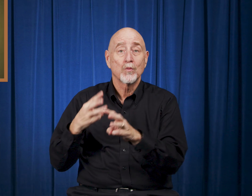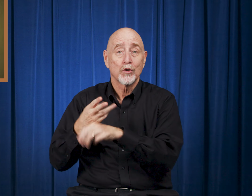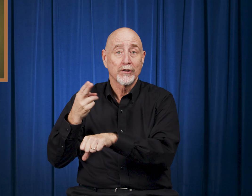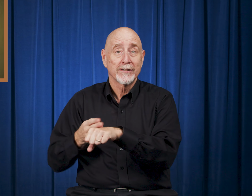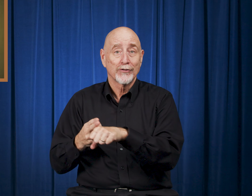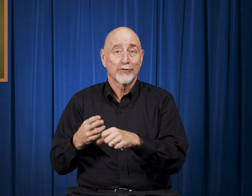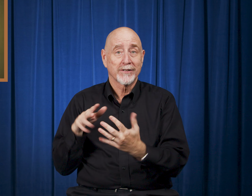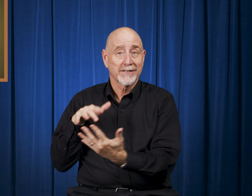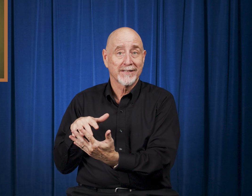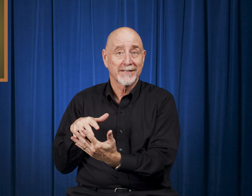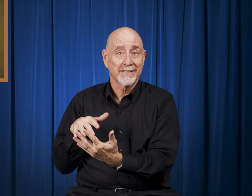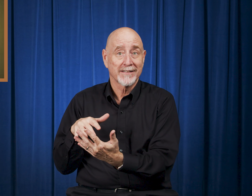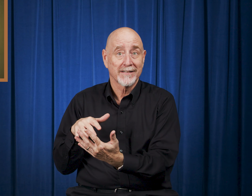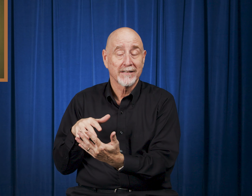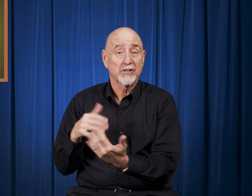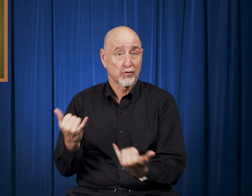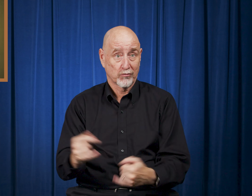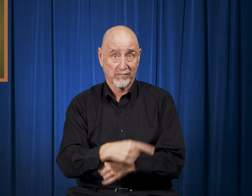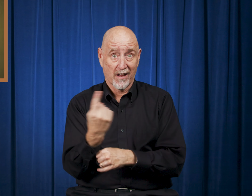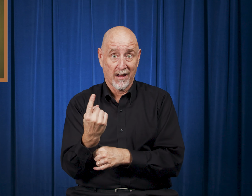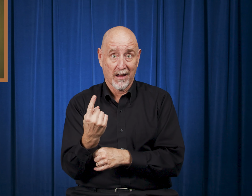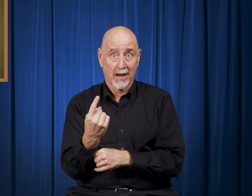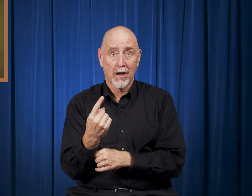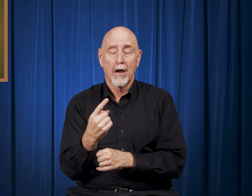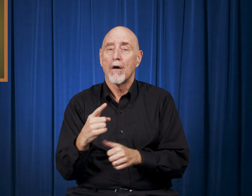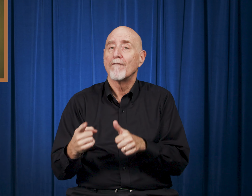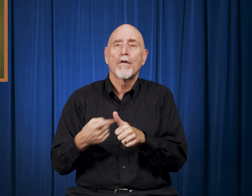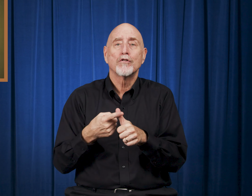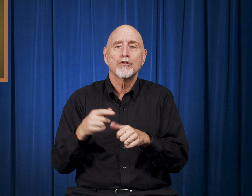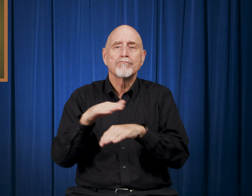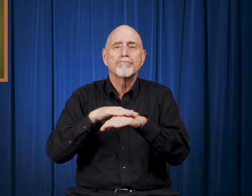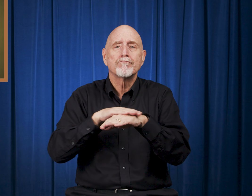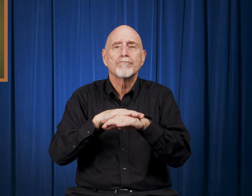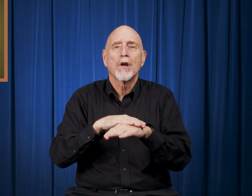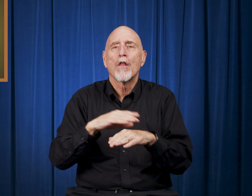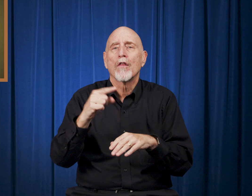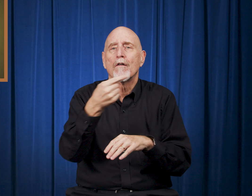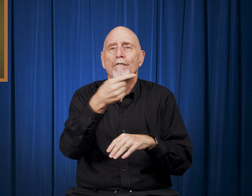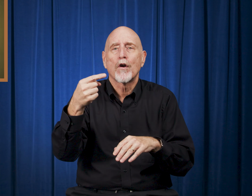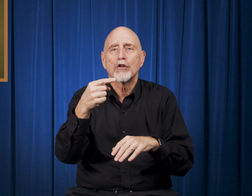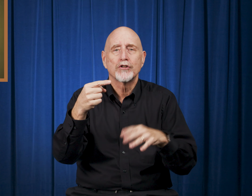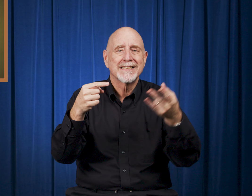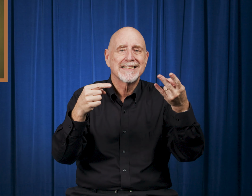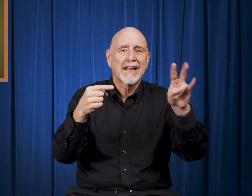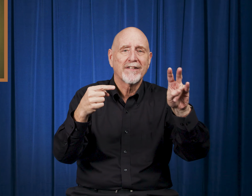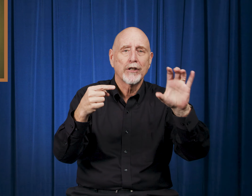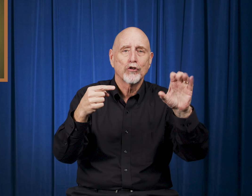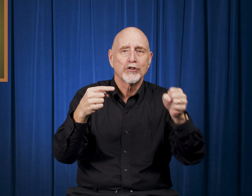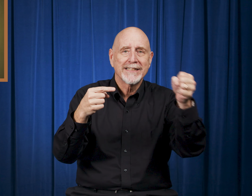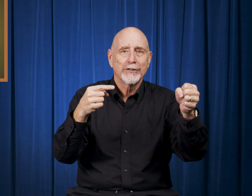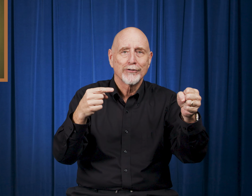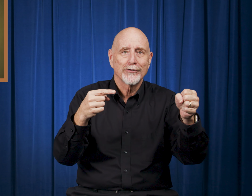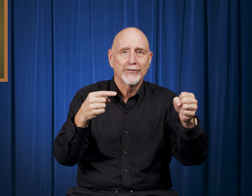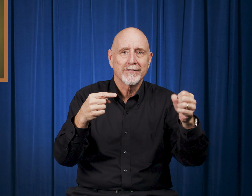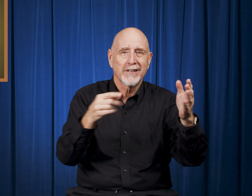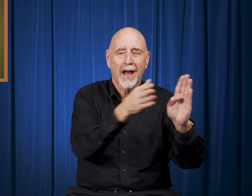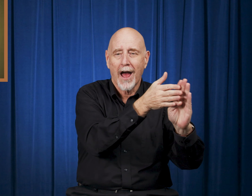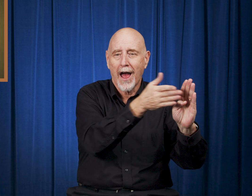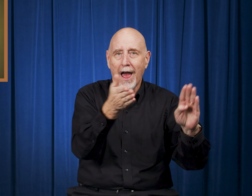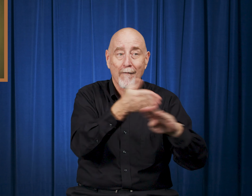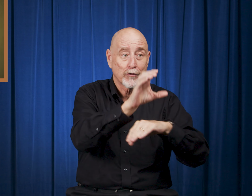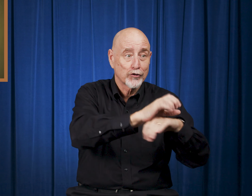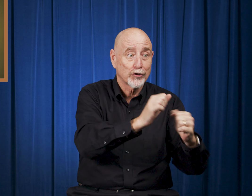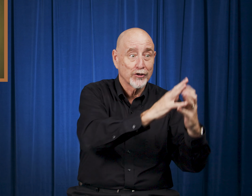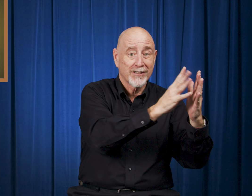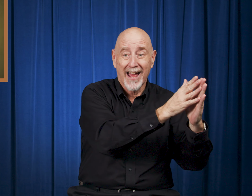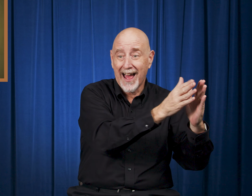history. So in this lesson, we're going to start by briefly looking at the first 1,700 years of church history.